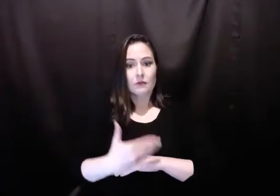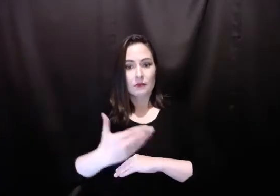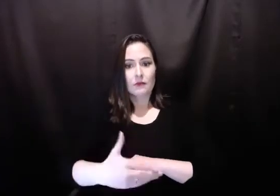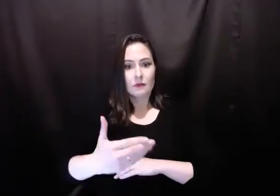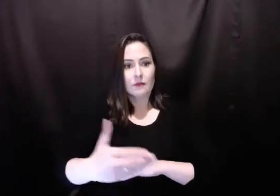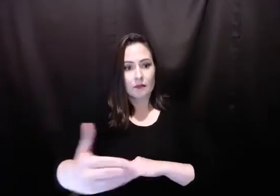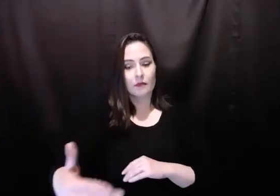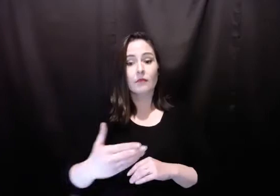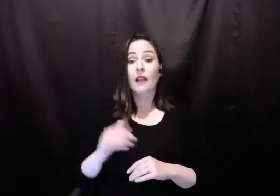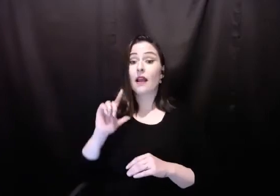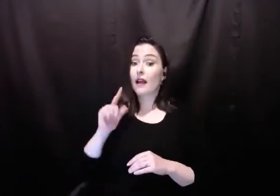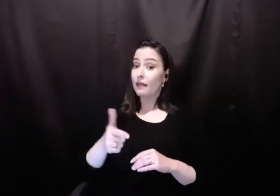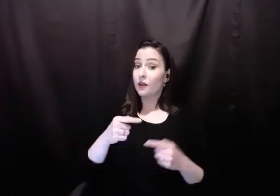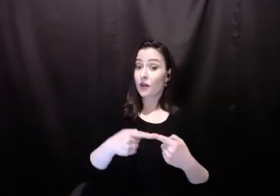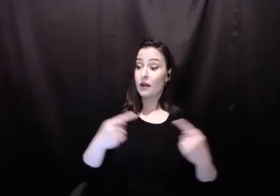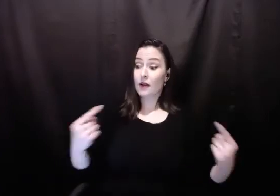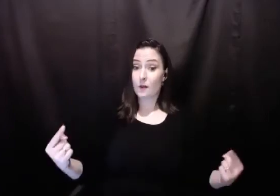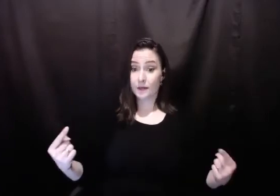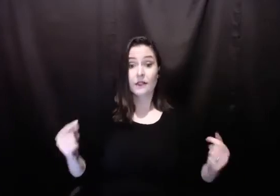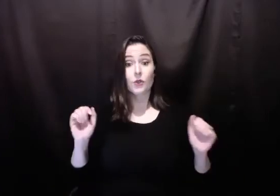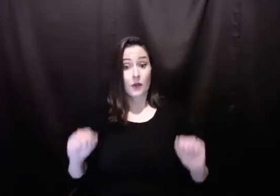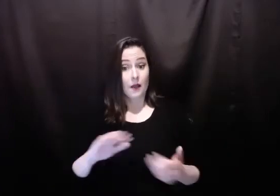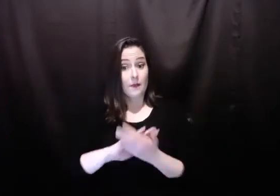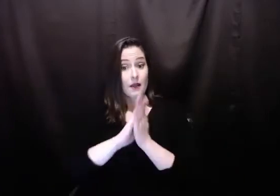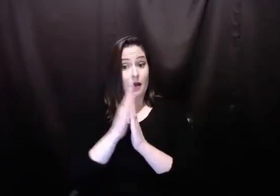attention to how you're living. Pay attention to it.